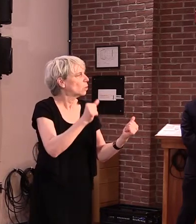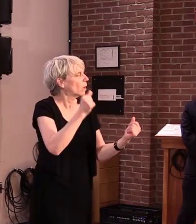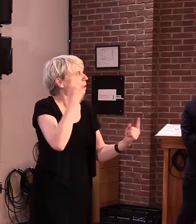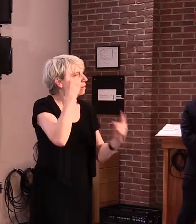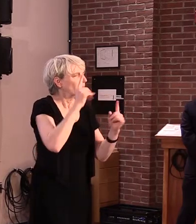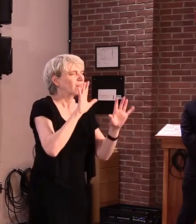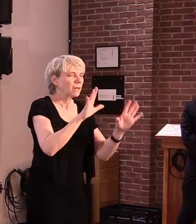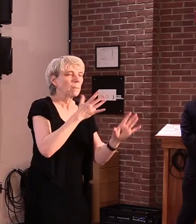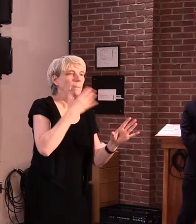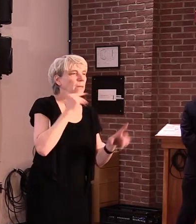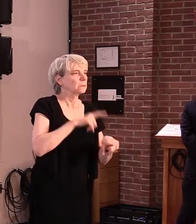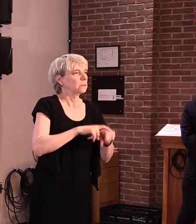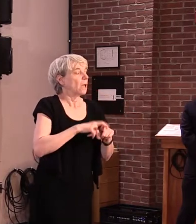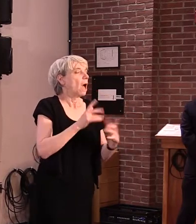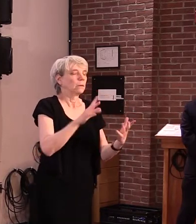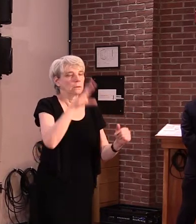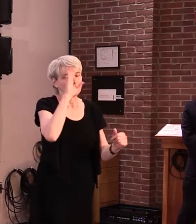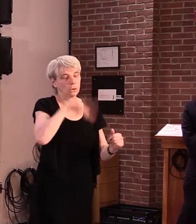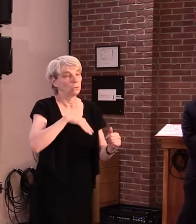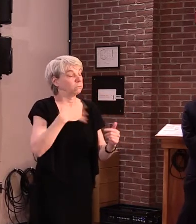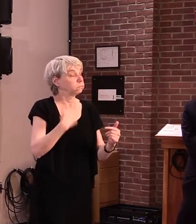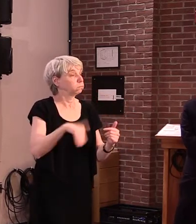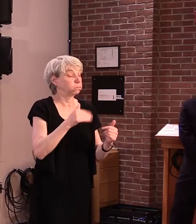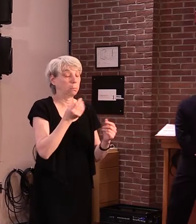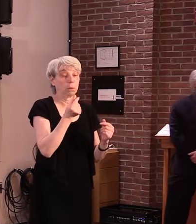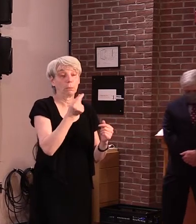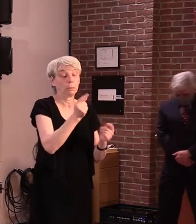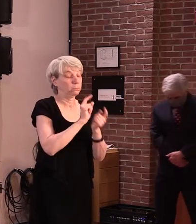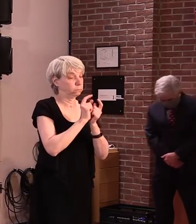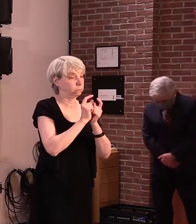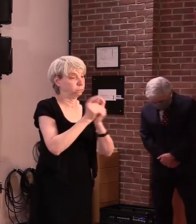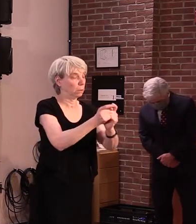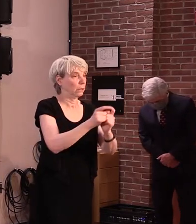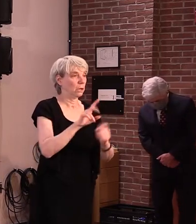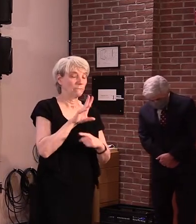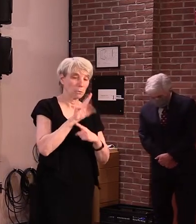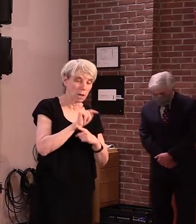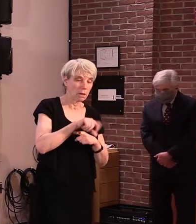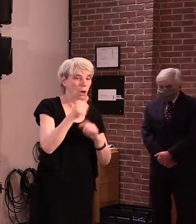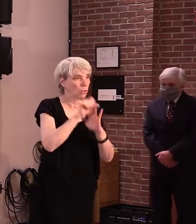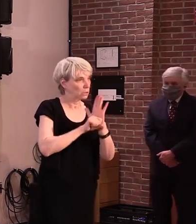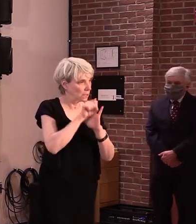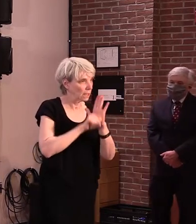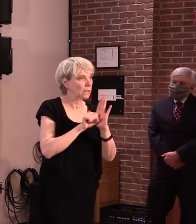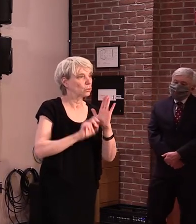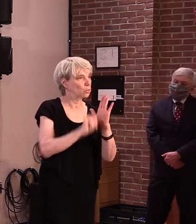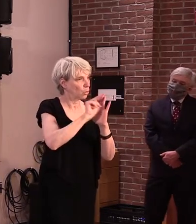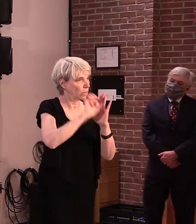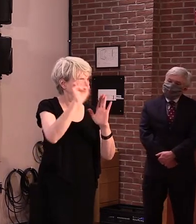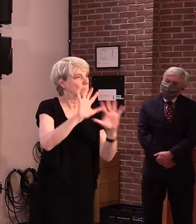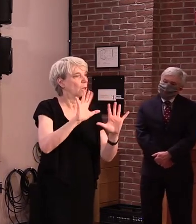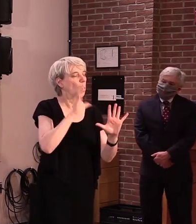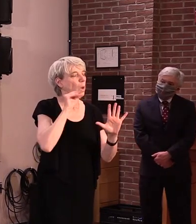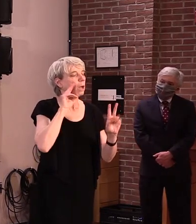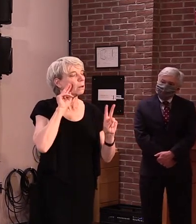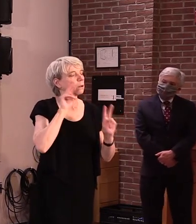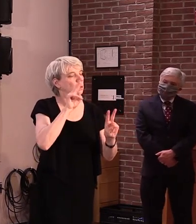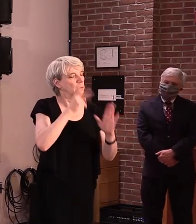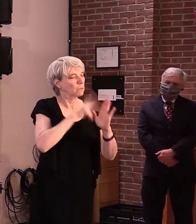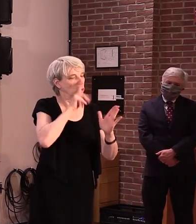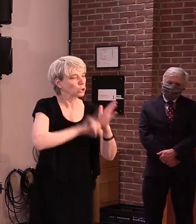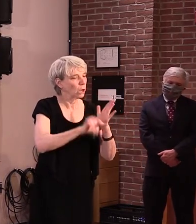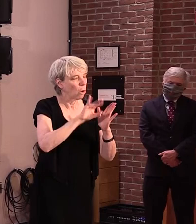after things are changing very quickly here in Vermont and throughout the Northeast. Let's take another look in August to make sure that we get this right.